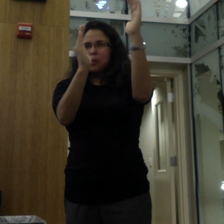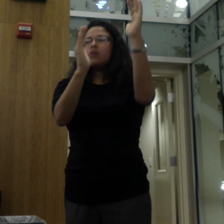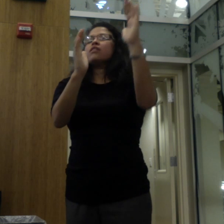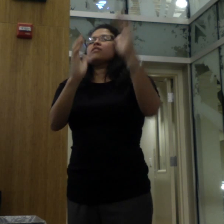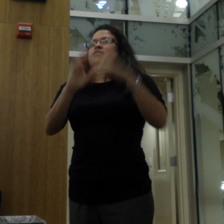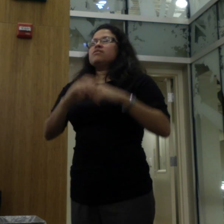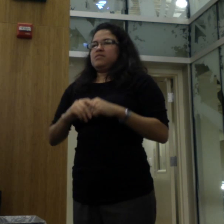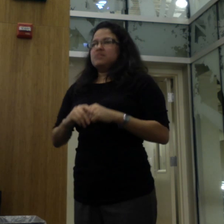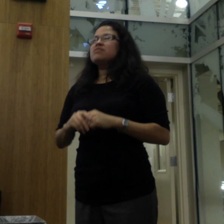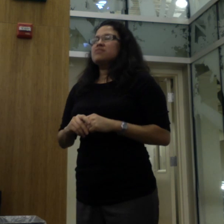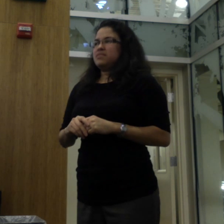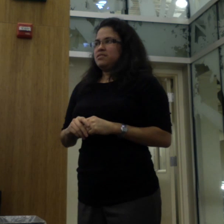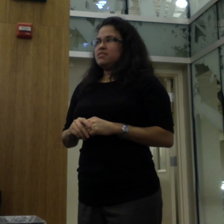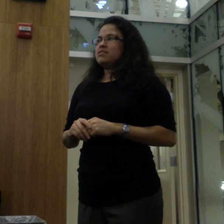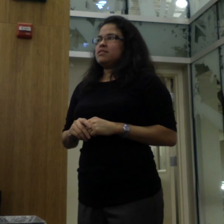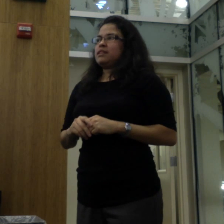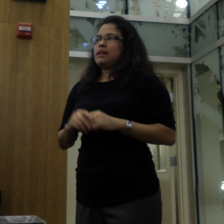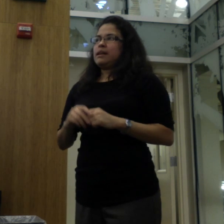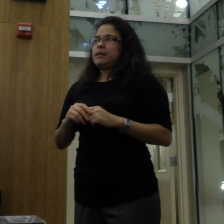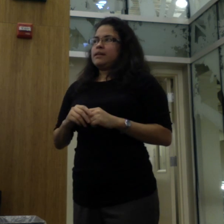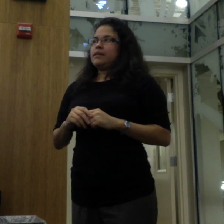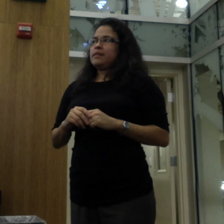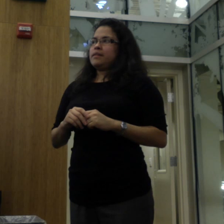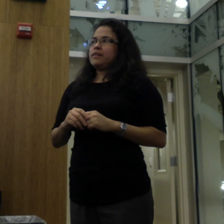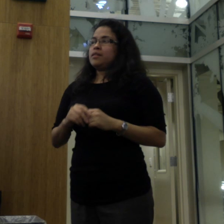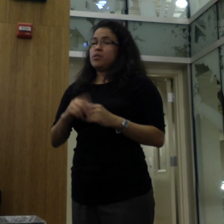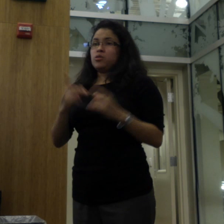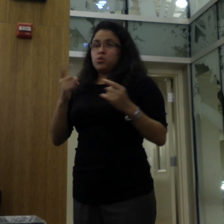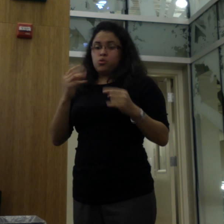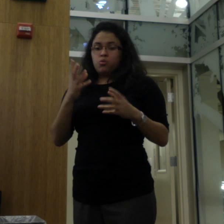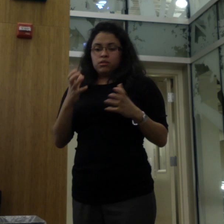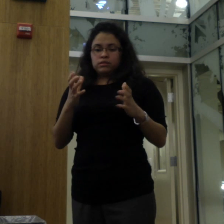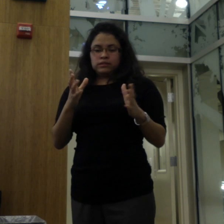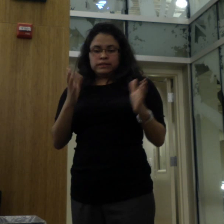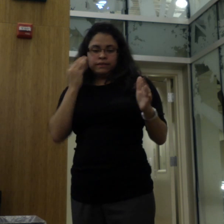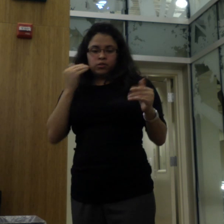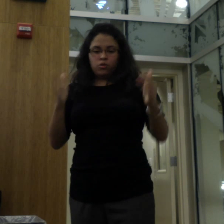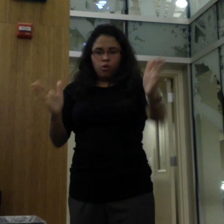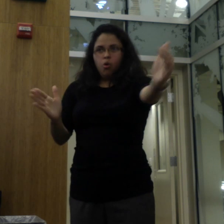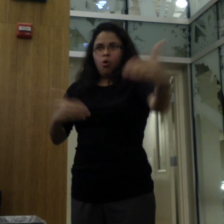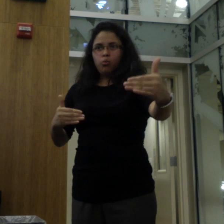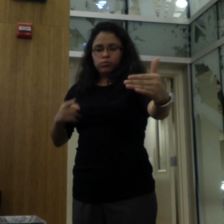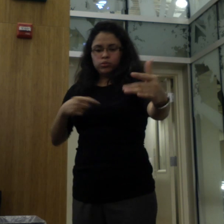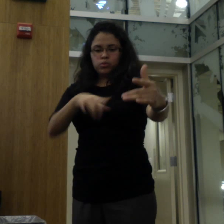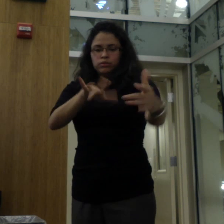center of the house as possible. And then maybe try and throw something over top. You get into a bath